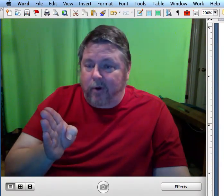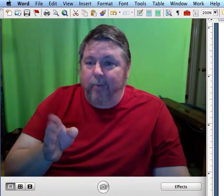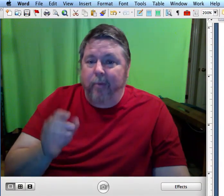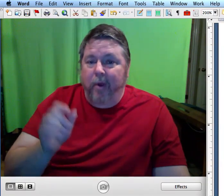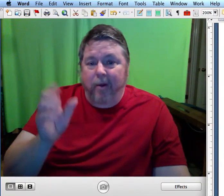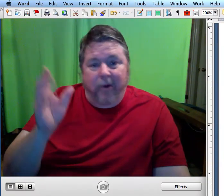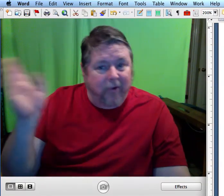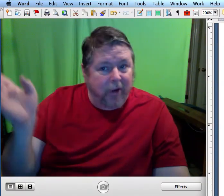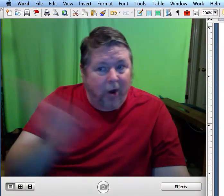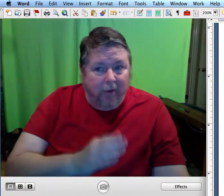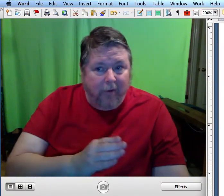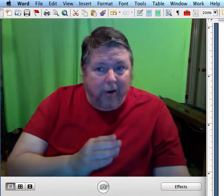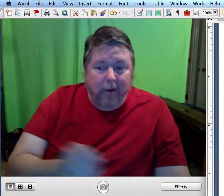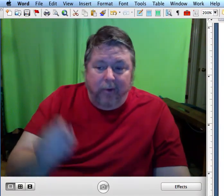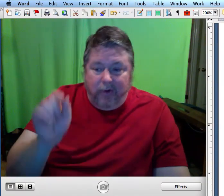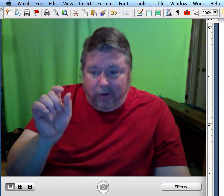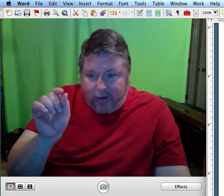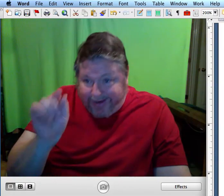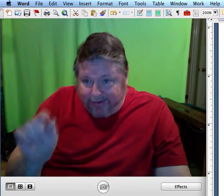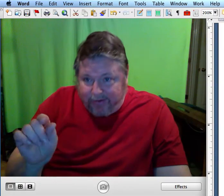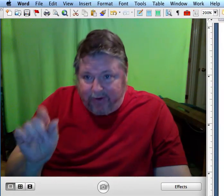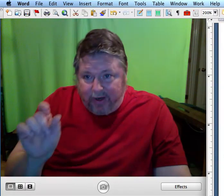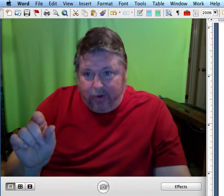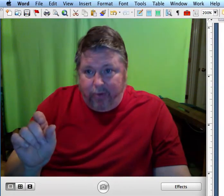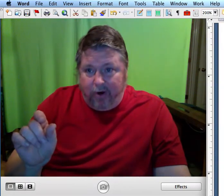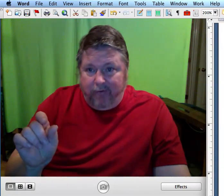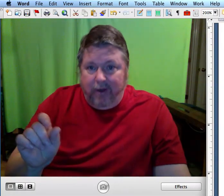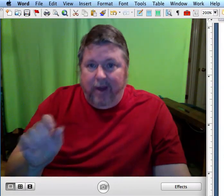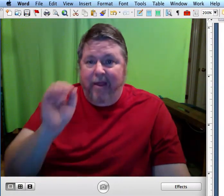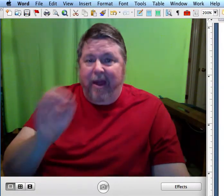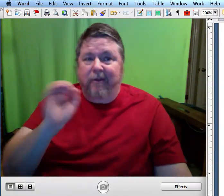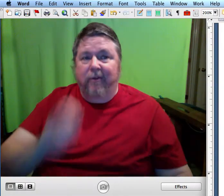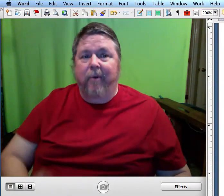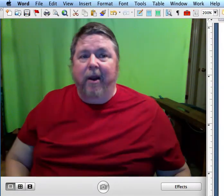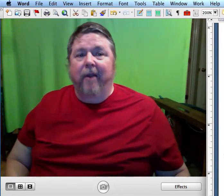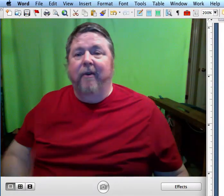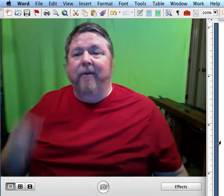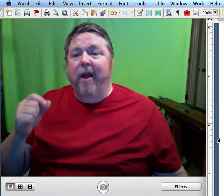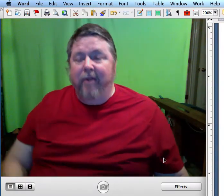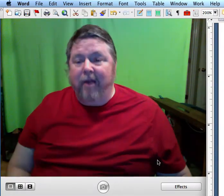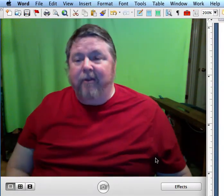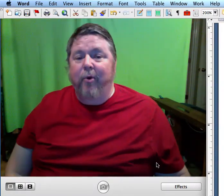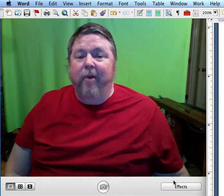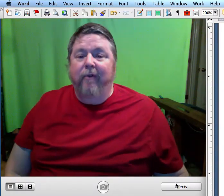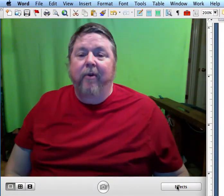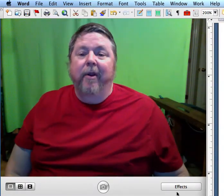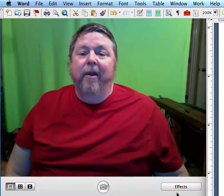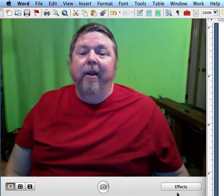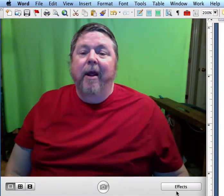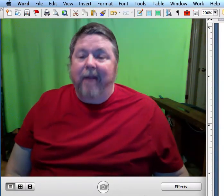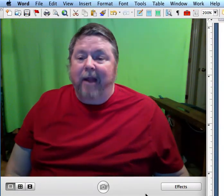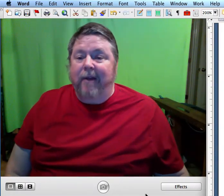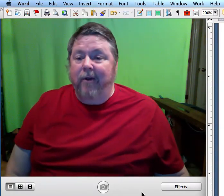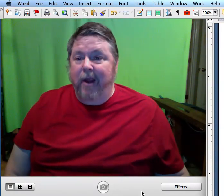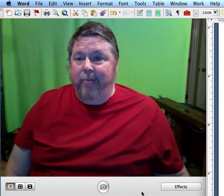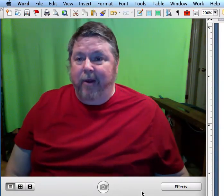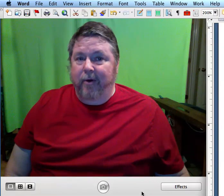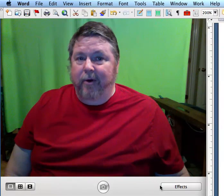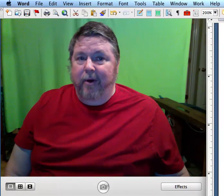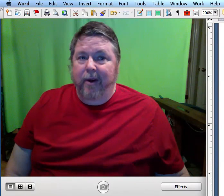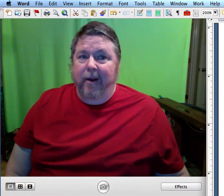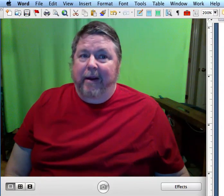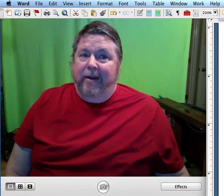work. You don't have to look at all of it, but you need to look intensively at a good part of it. That's the SWOT analysis. That's the point of doing it. That's how you get